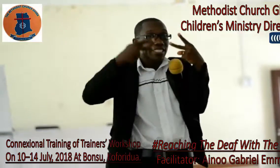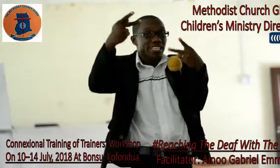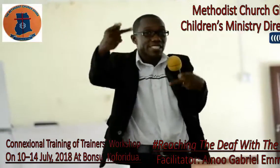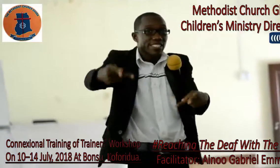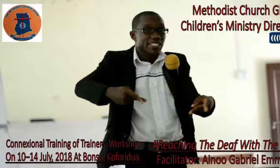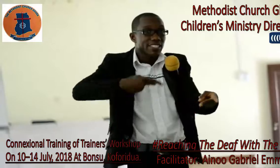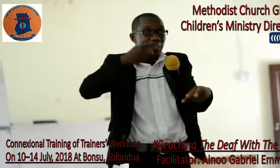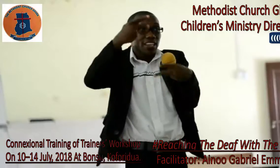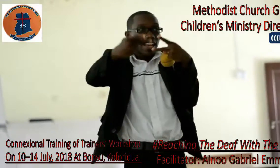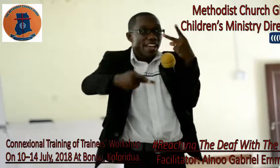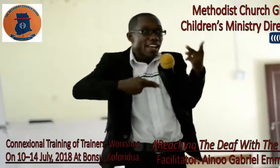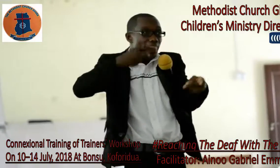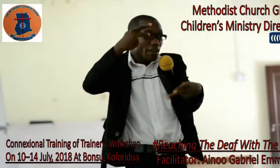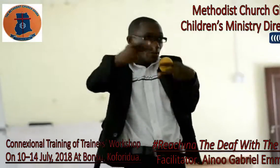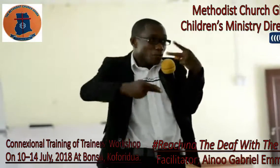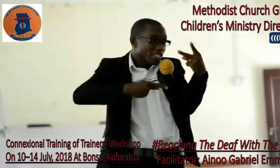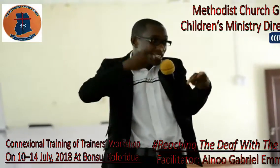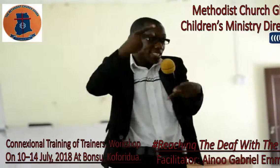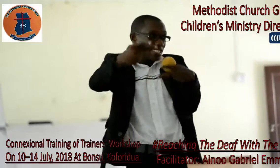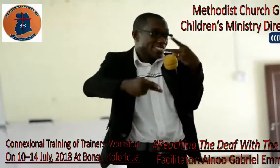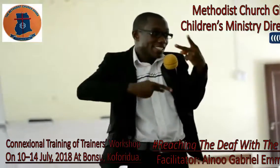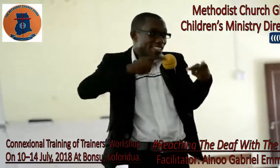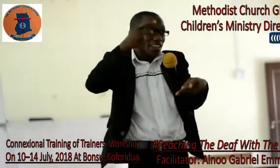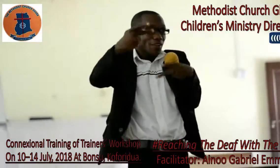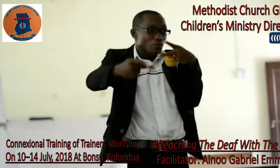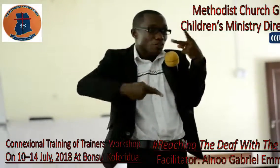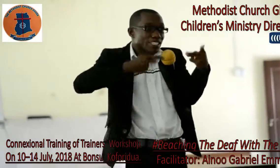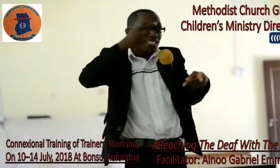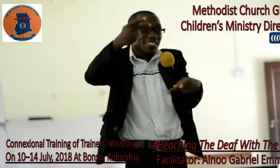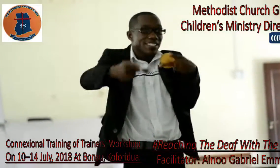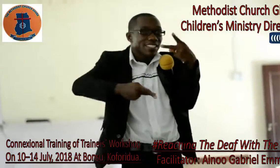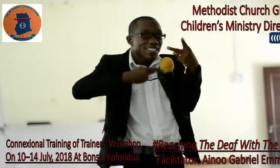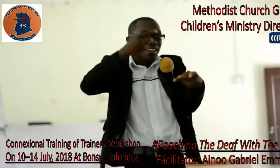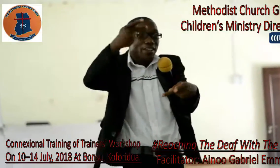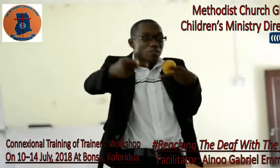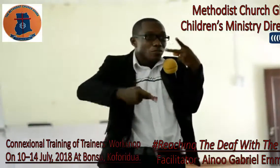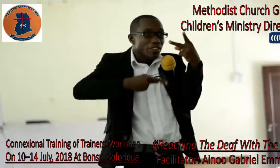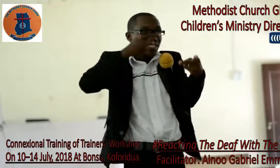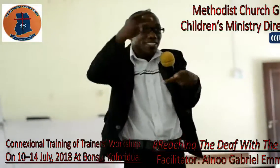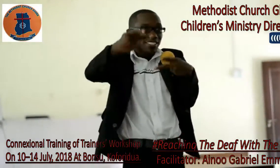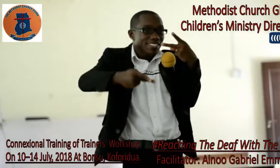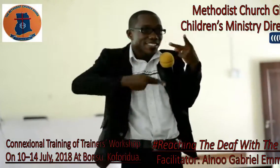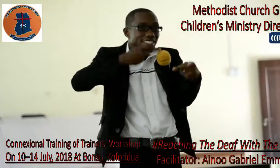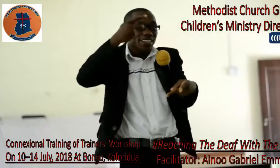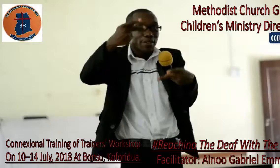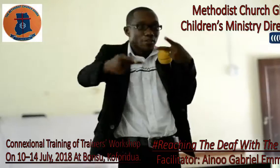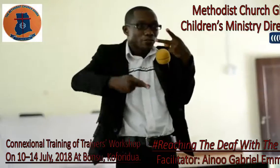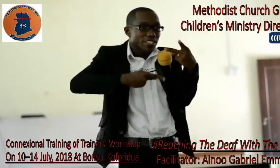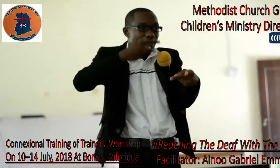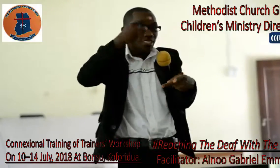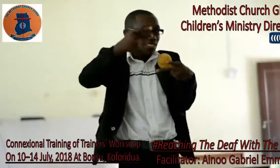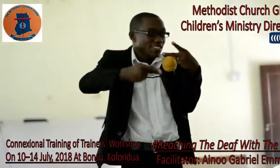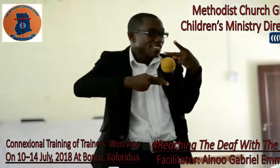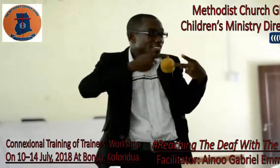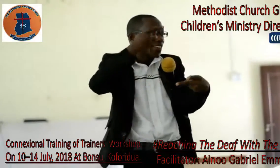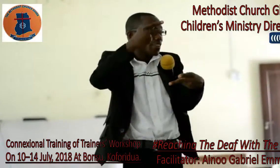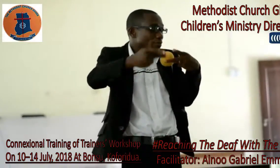visit. And visit. Visit. Visit. Visit.